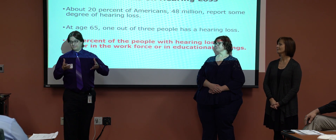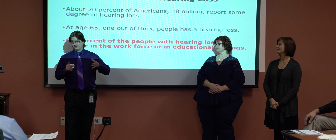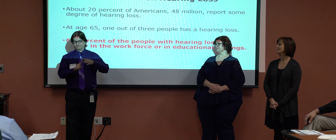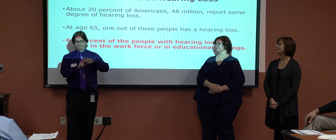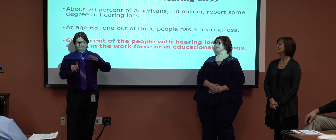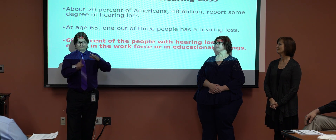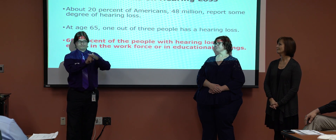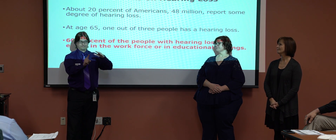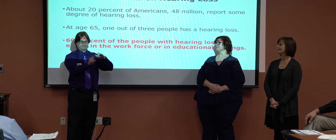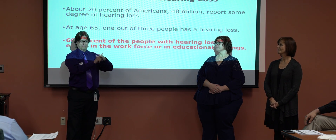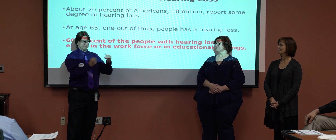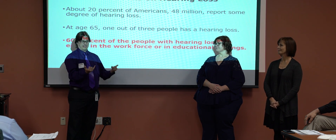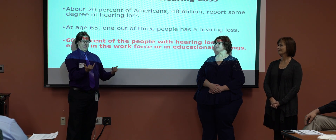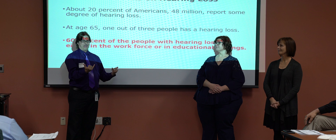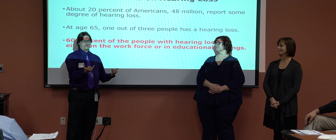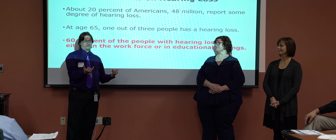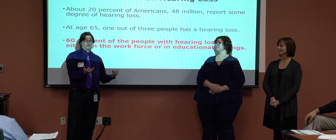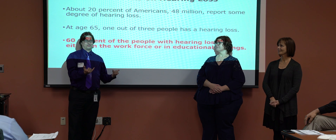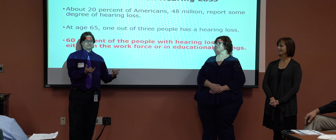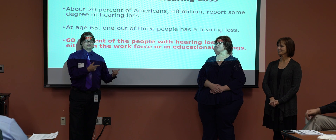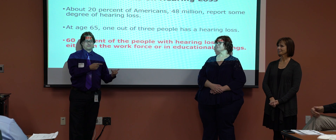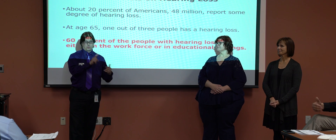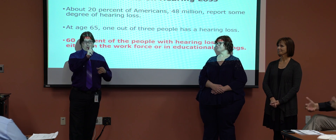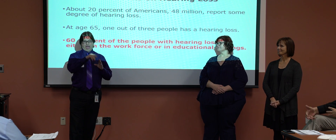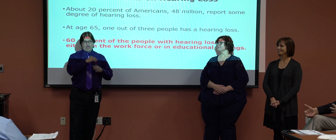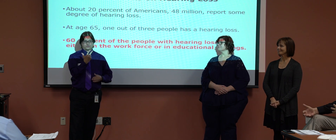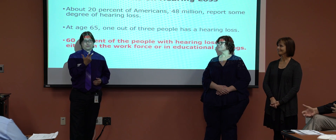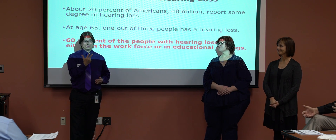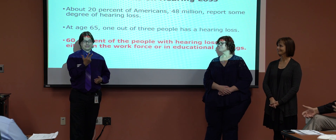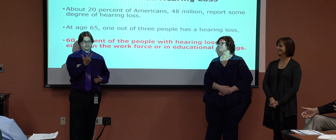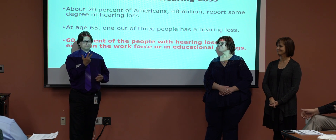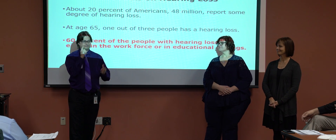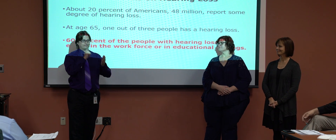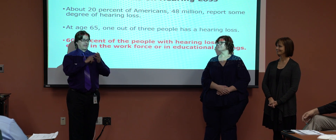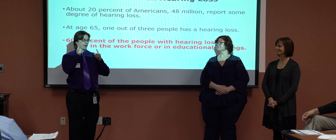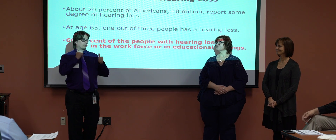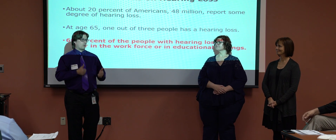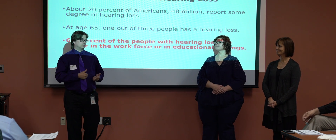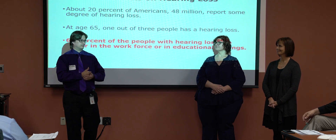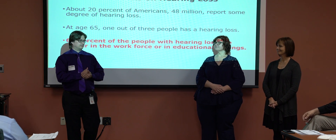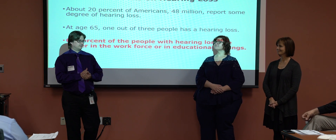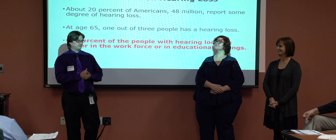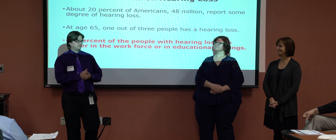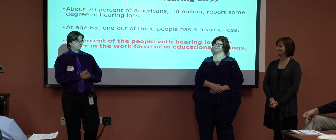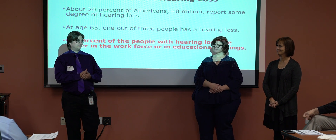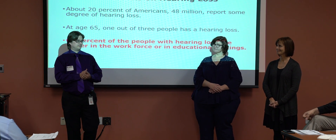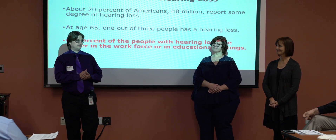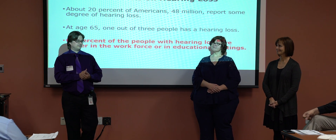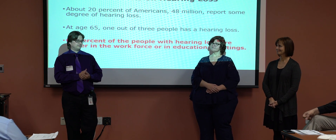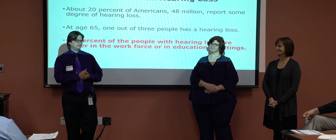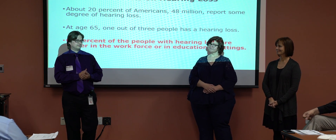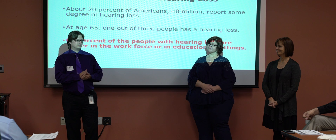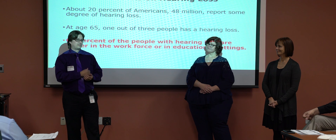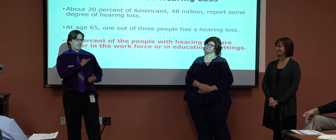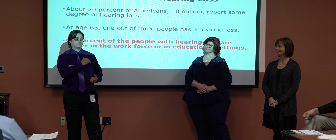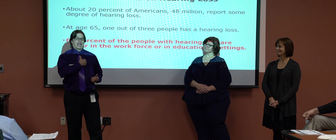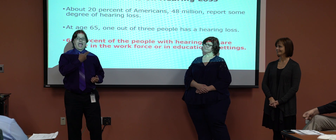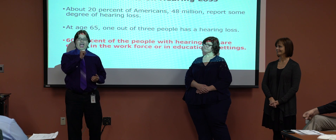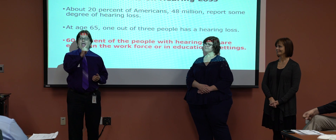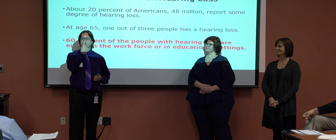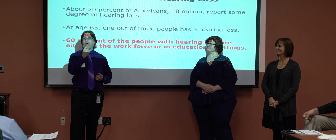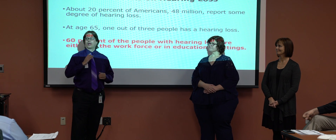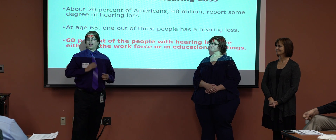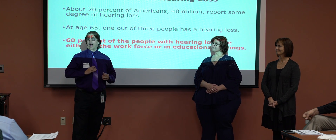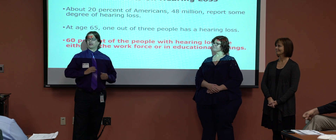boomers, and we're seeing hearing loss there in that group. 1 out of 3 has a